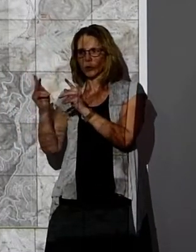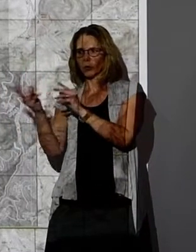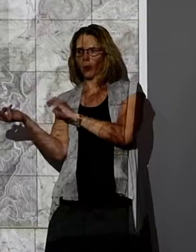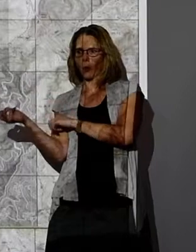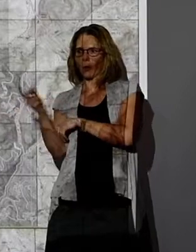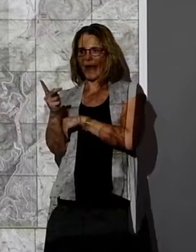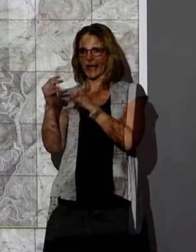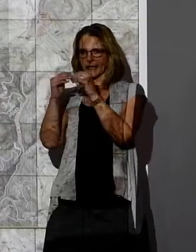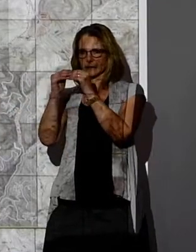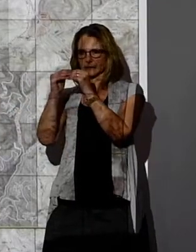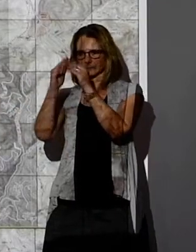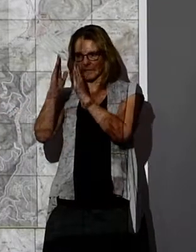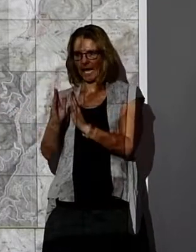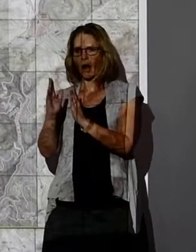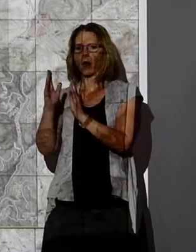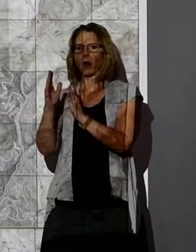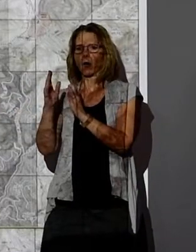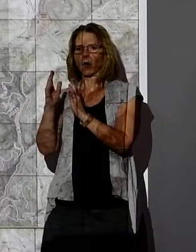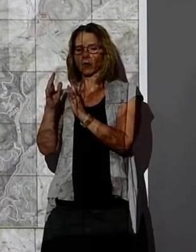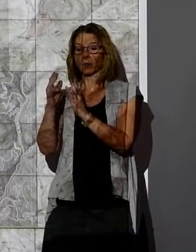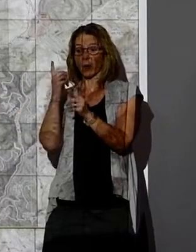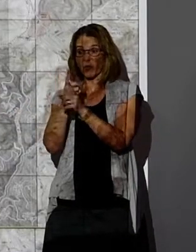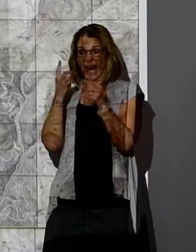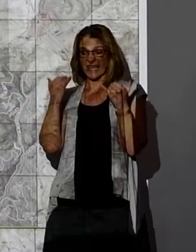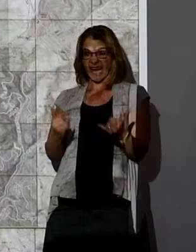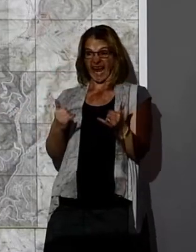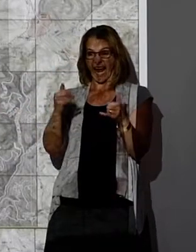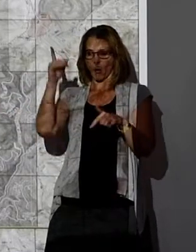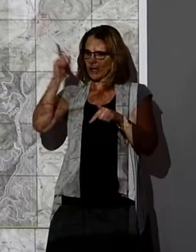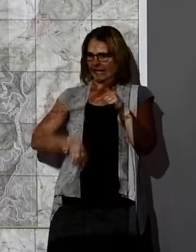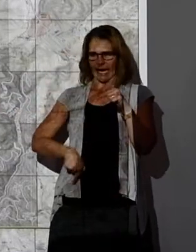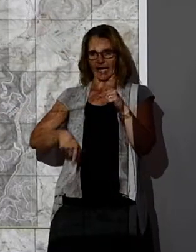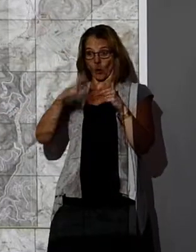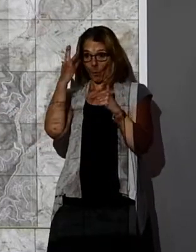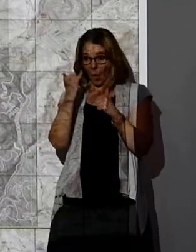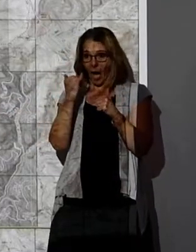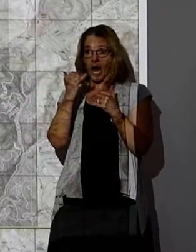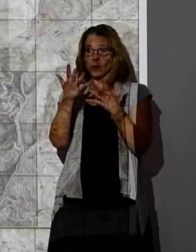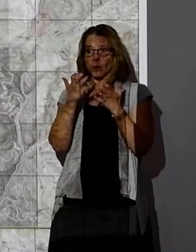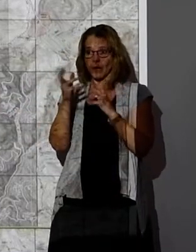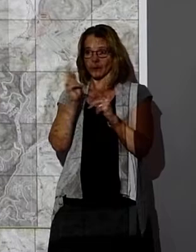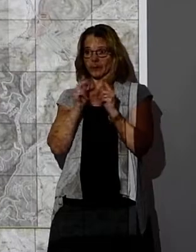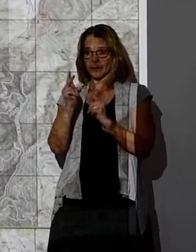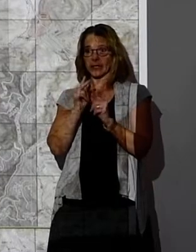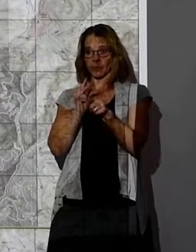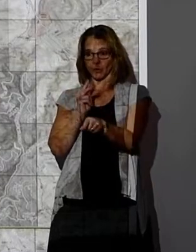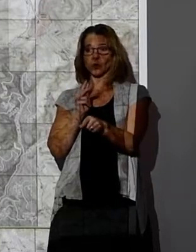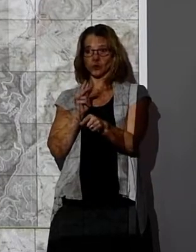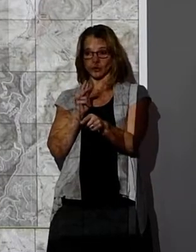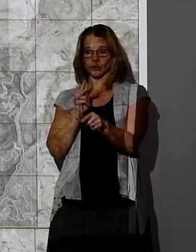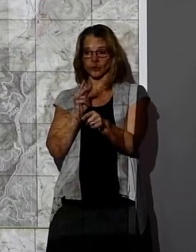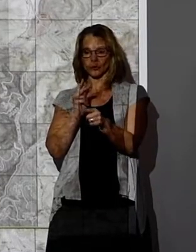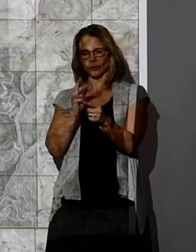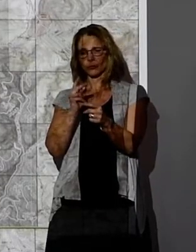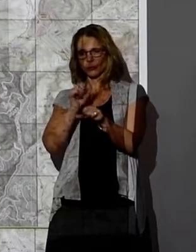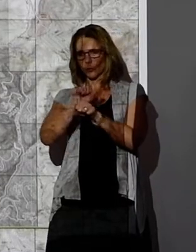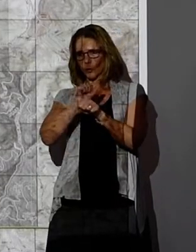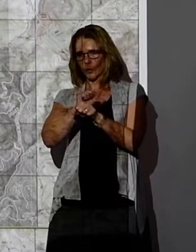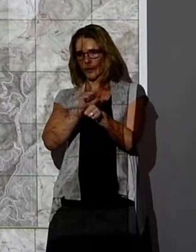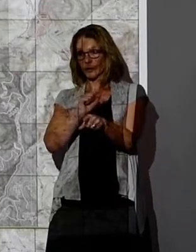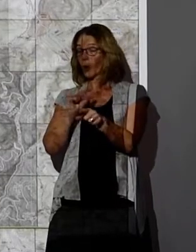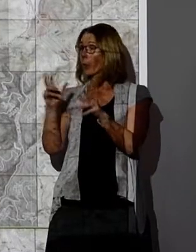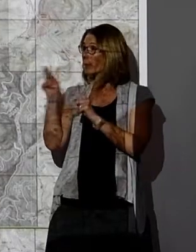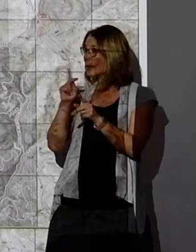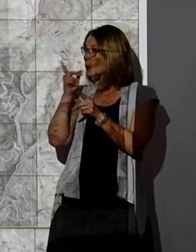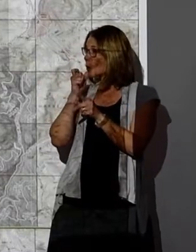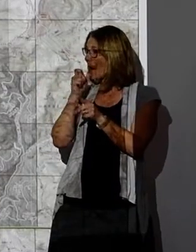letting anybody into that canyon, so our fire folks can do what they need to do. Sheriff, we have a question. Sure. For people displaced from the